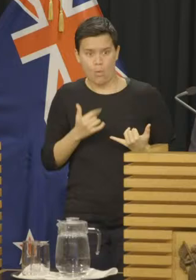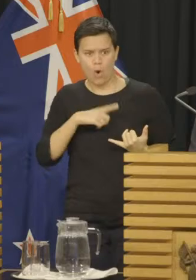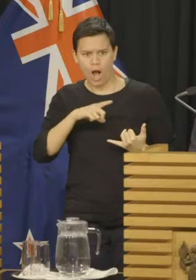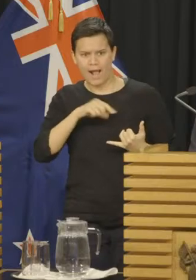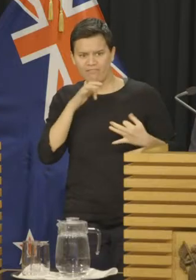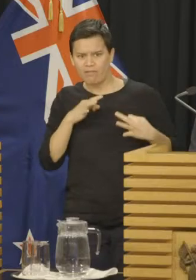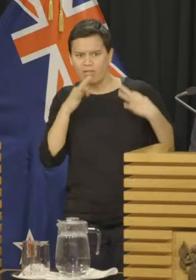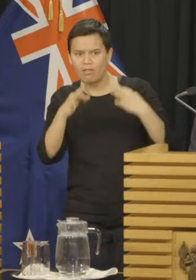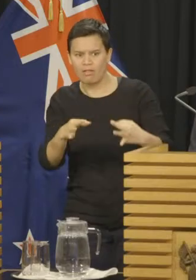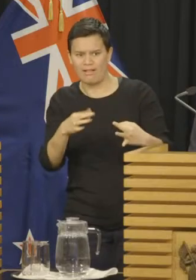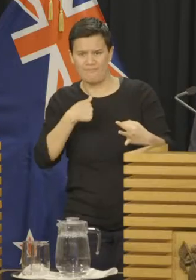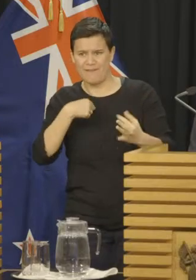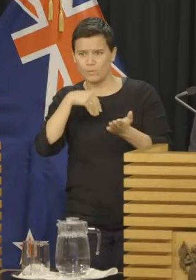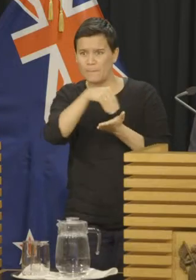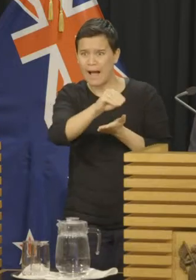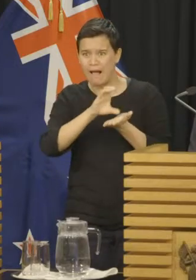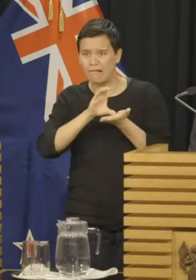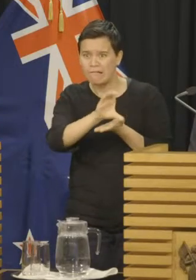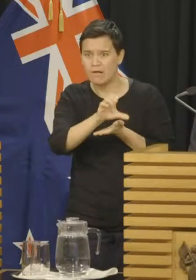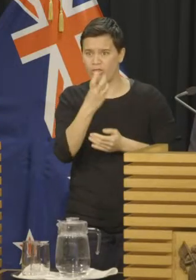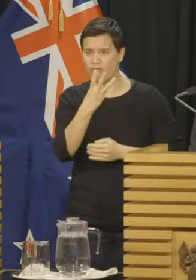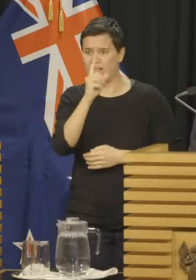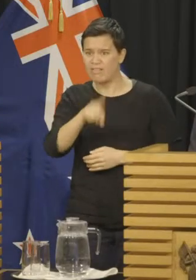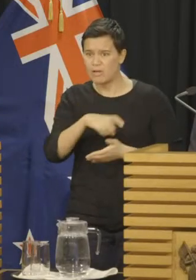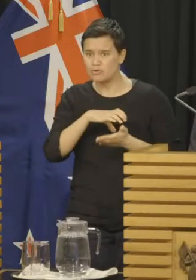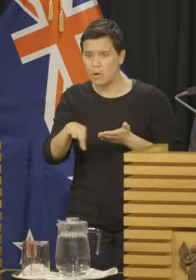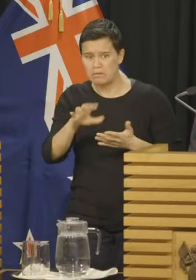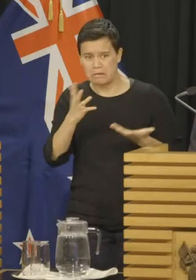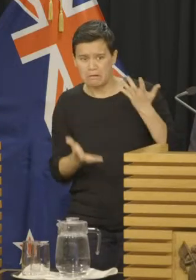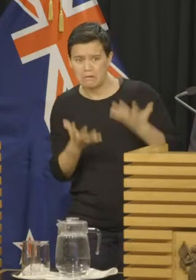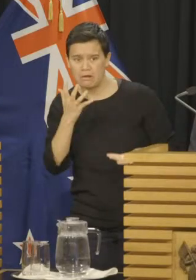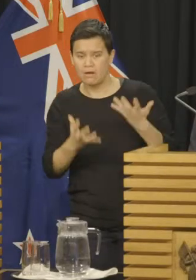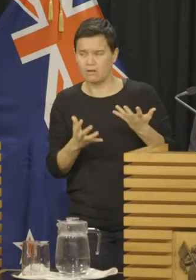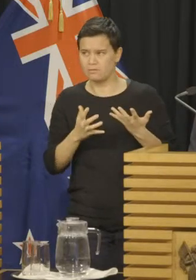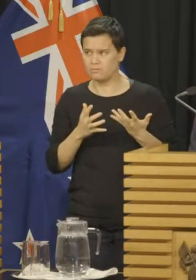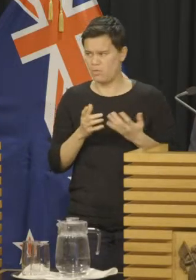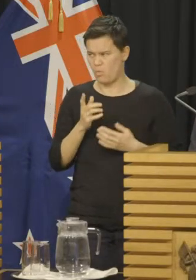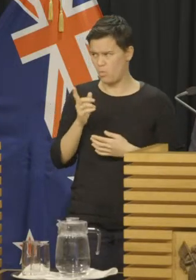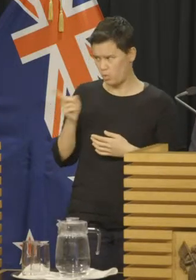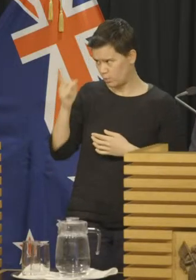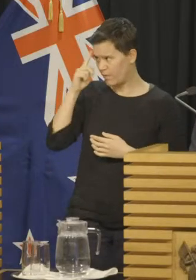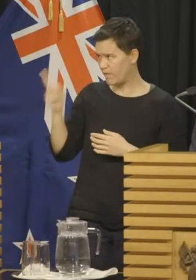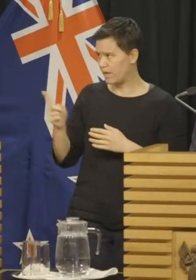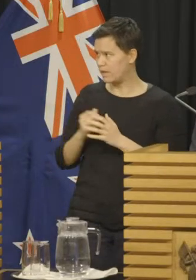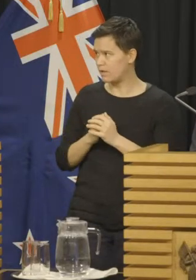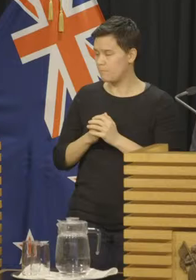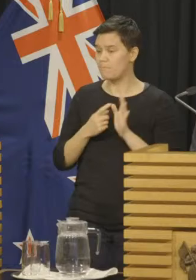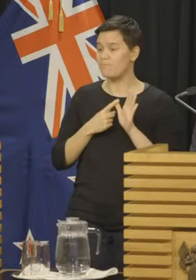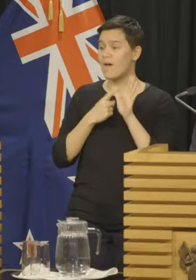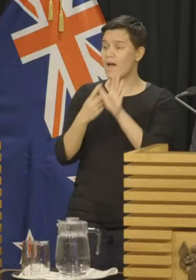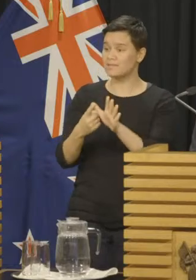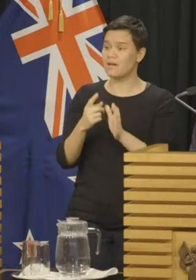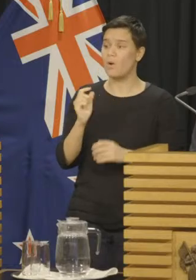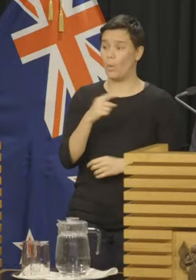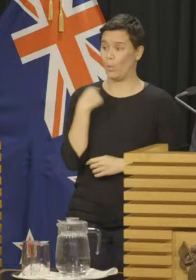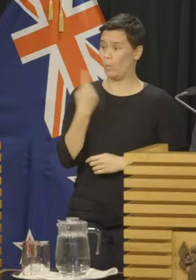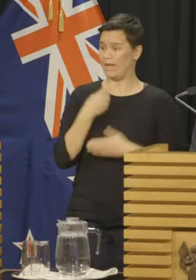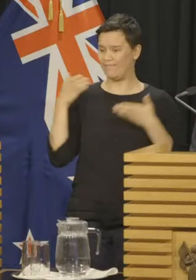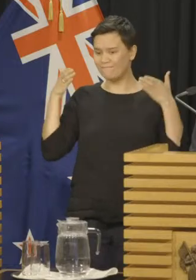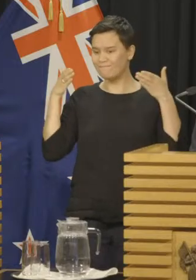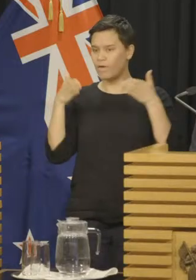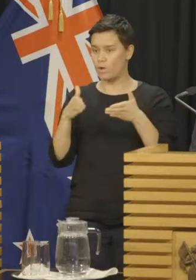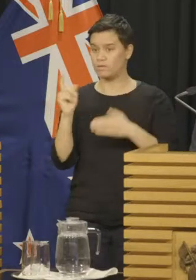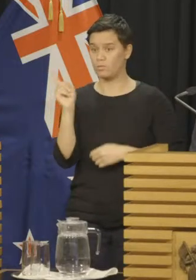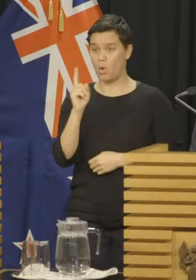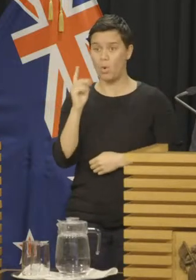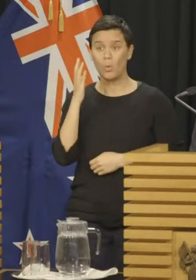another $3,000. Don't you have some sympathy for that? Look, again, our focus is on making sure that when those